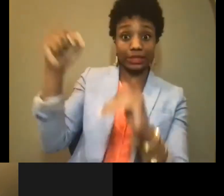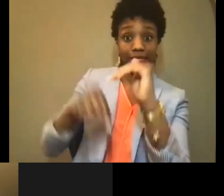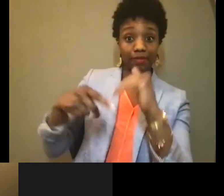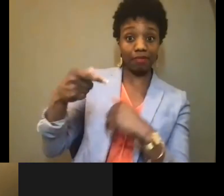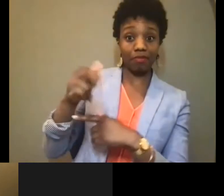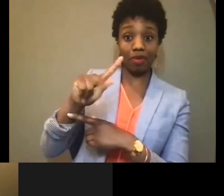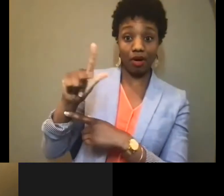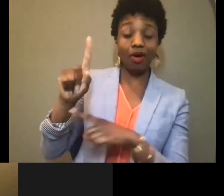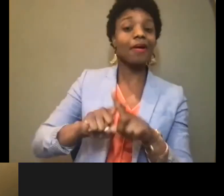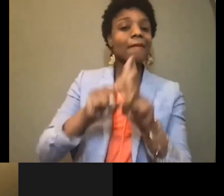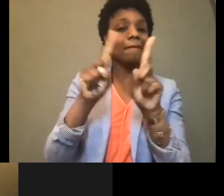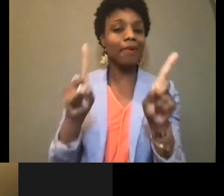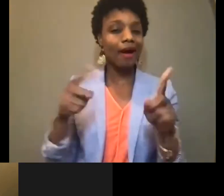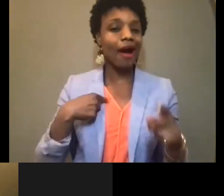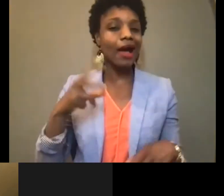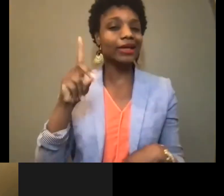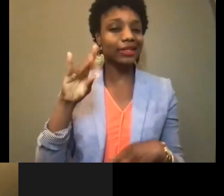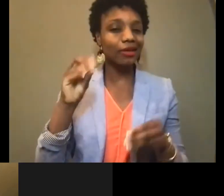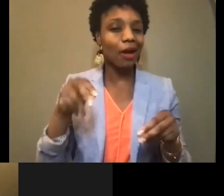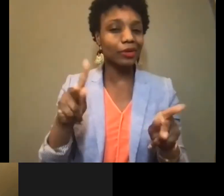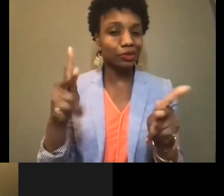did get to know his wife,